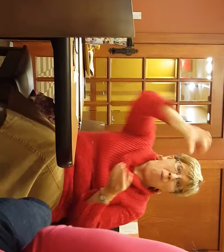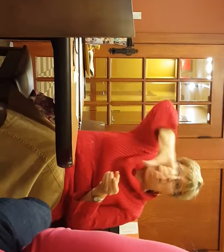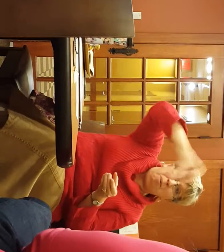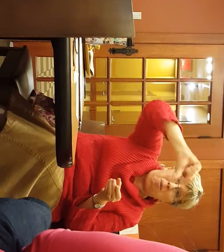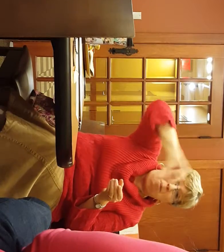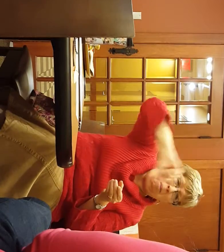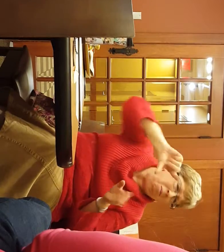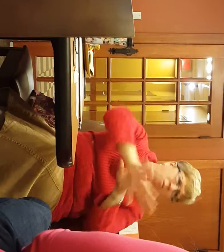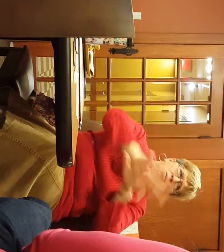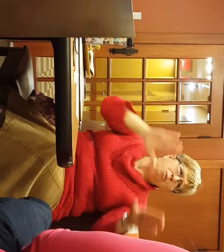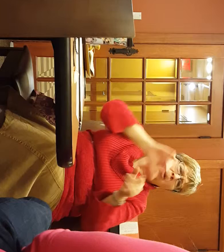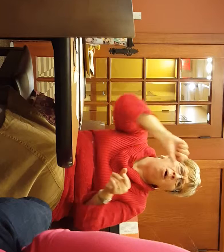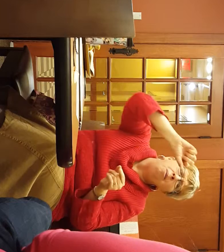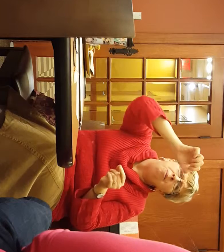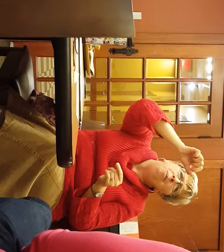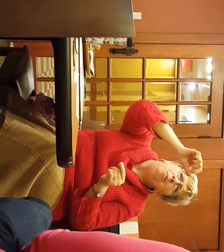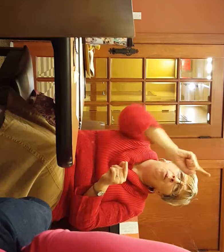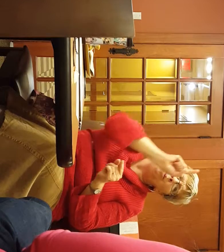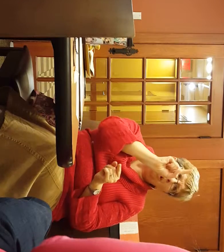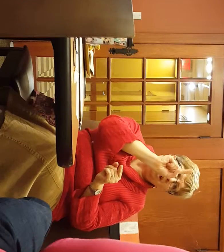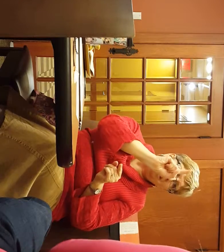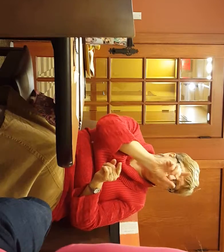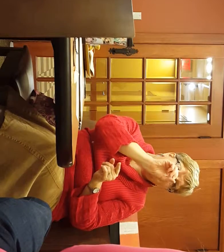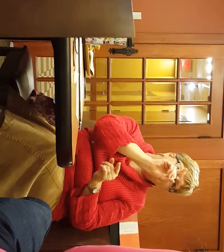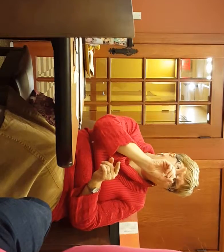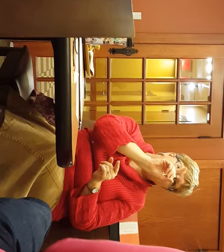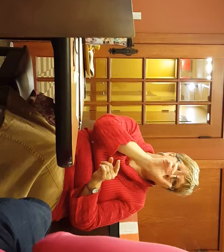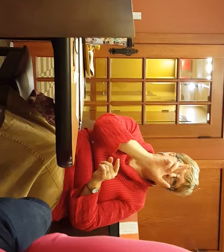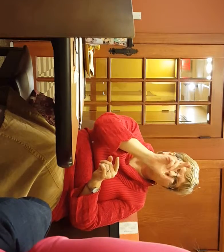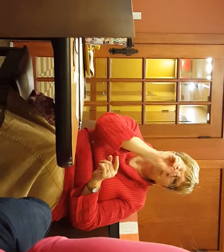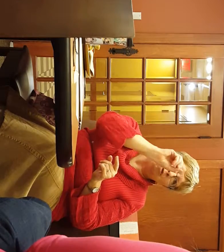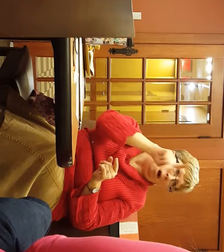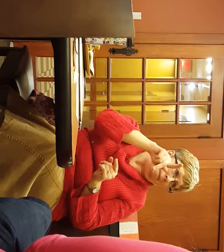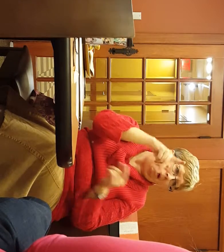it really does. It like shockingly. Yeah.